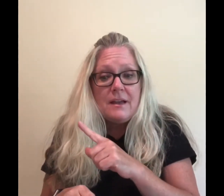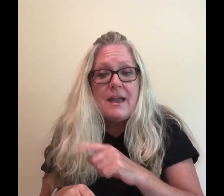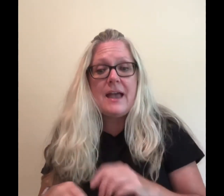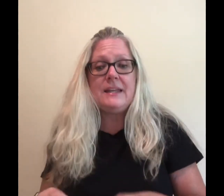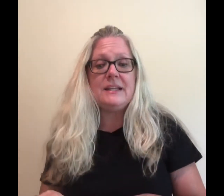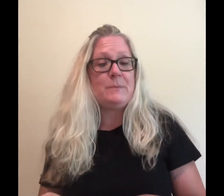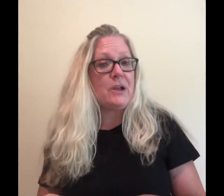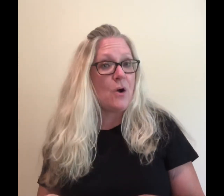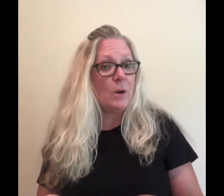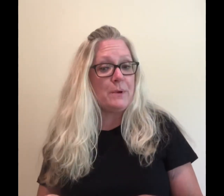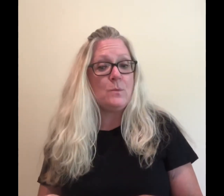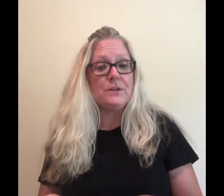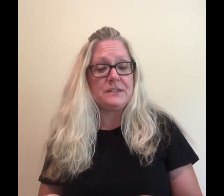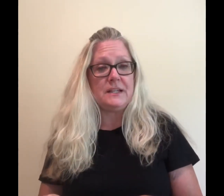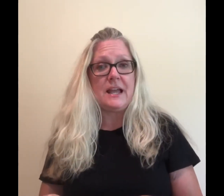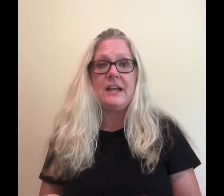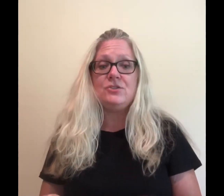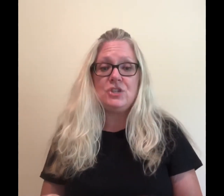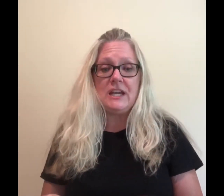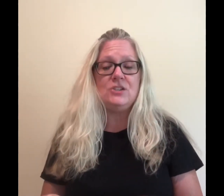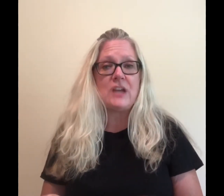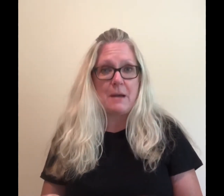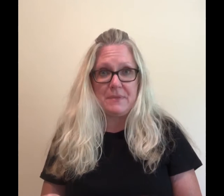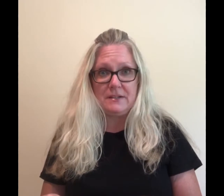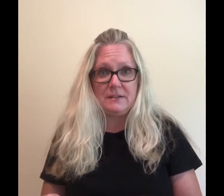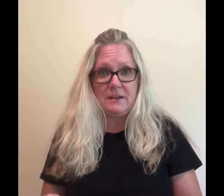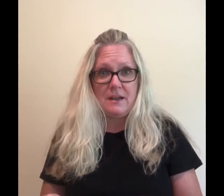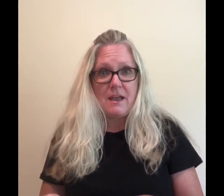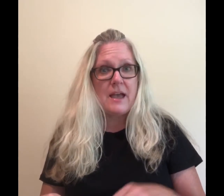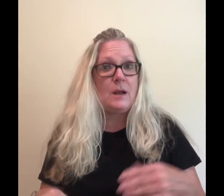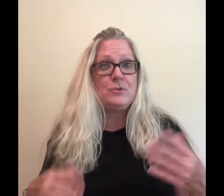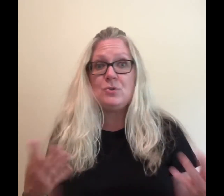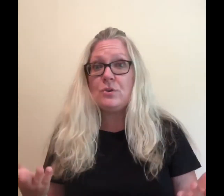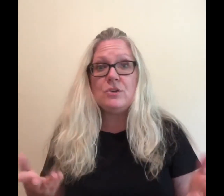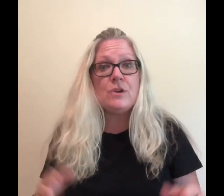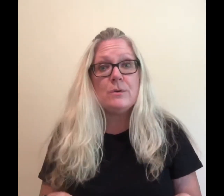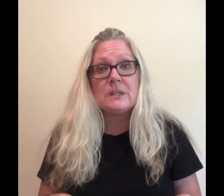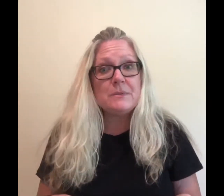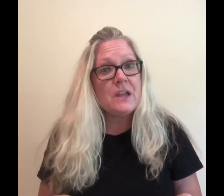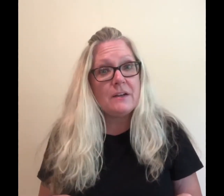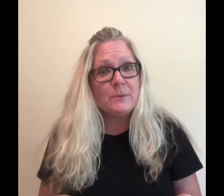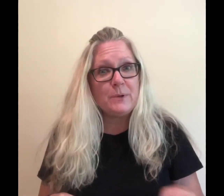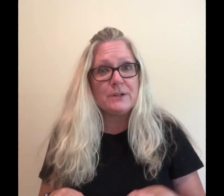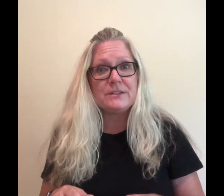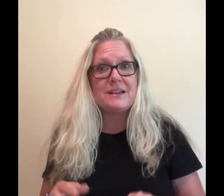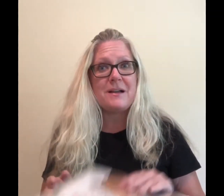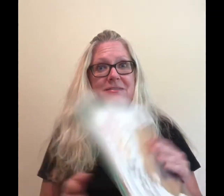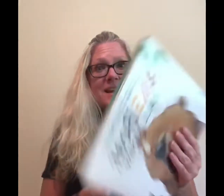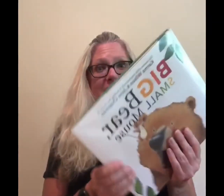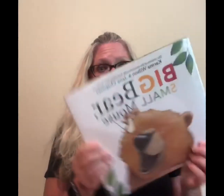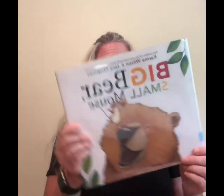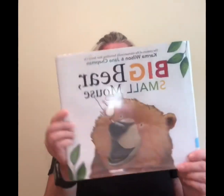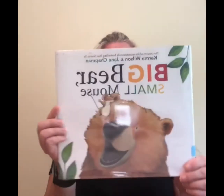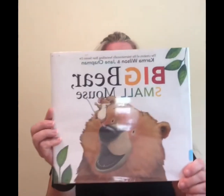And it's by Karma Wilson and Jane Chapman. And I'm sure you know some of the other books that have bear in